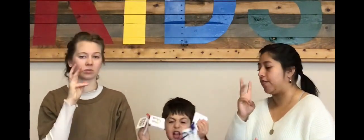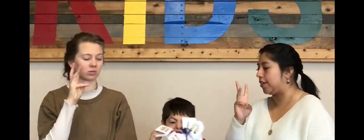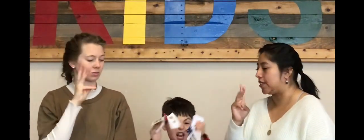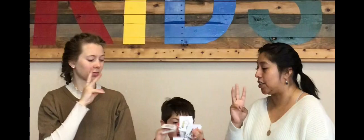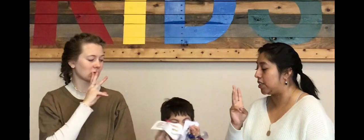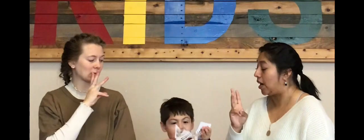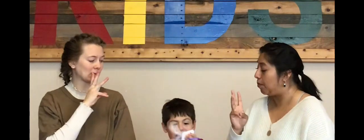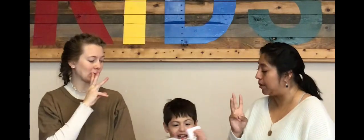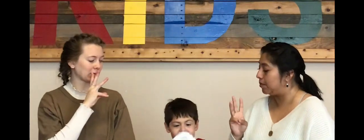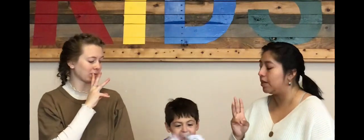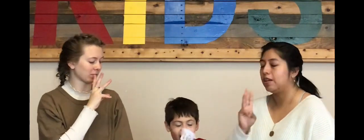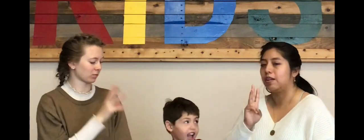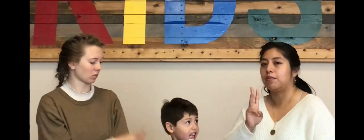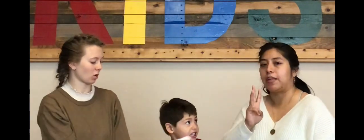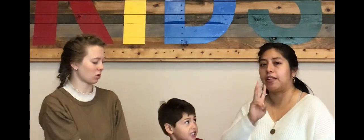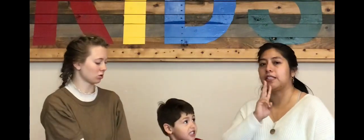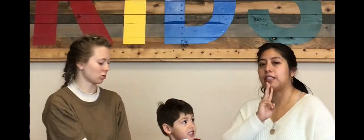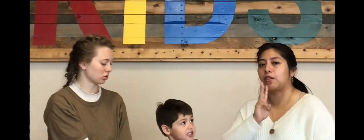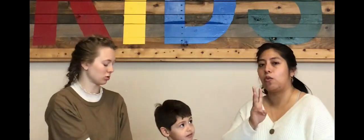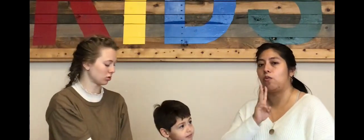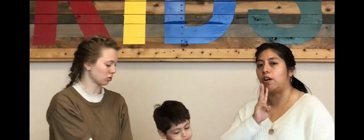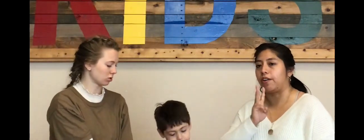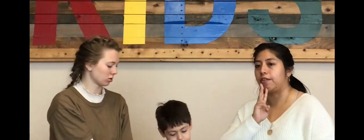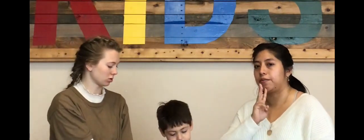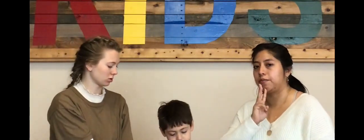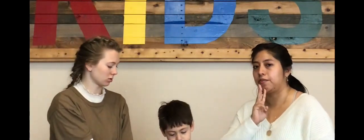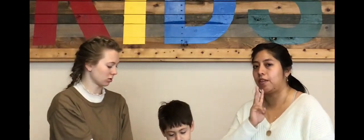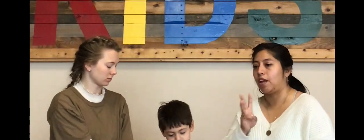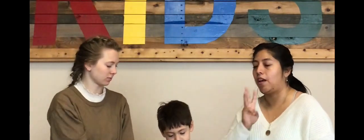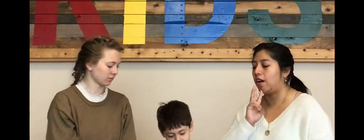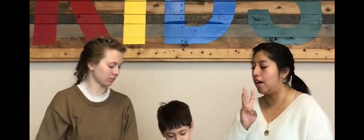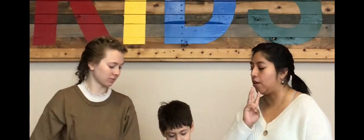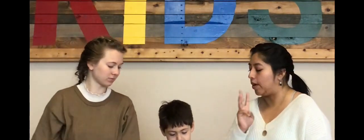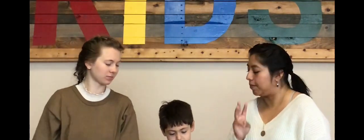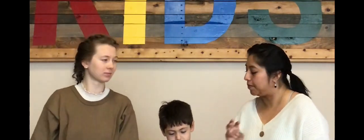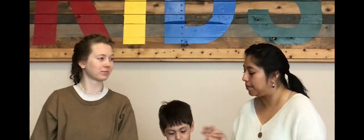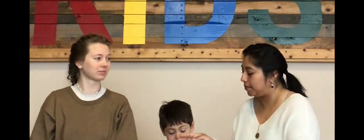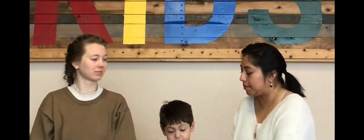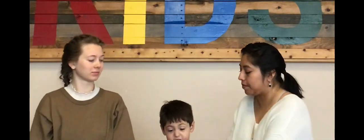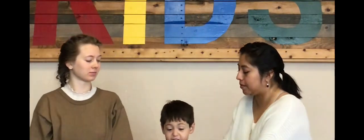fingers up, but they just in water. Agua.